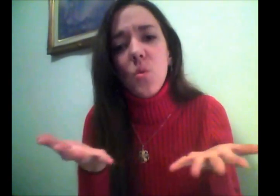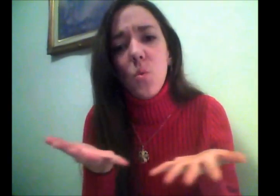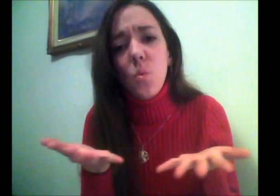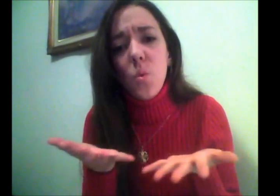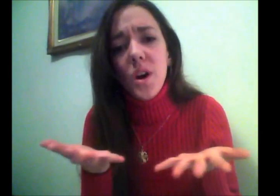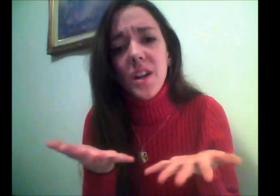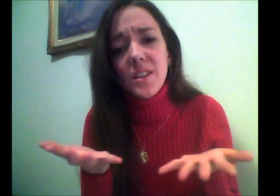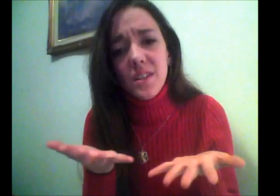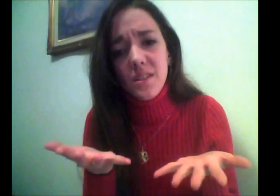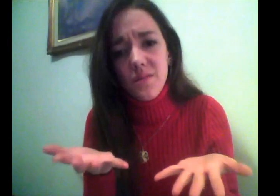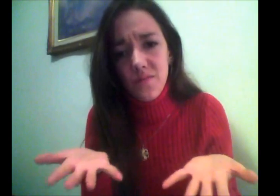What